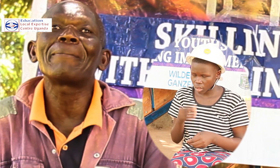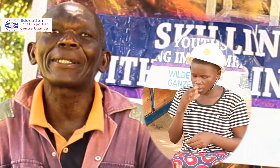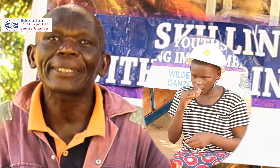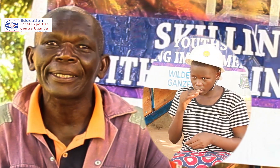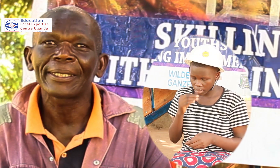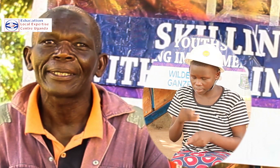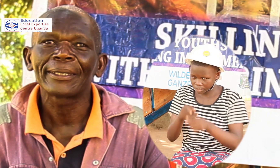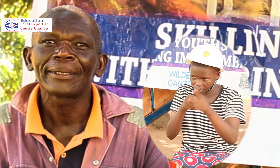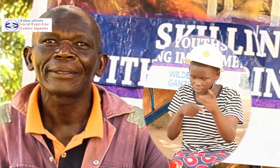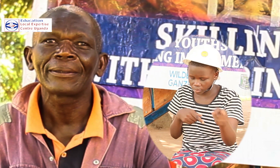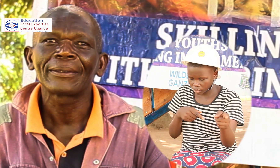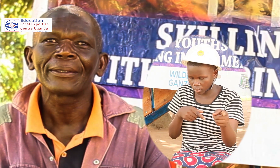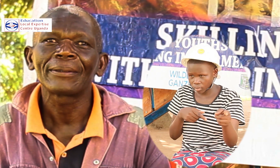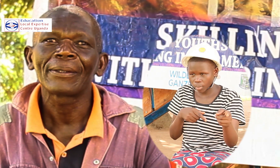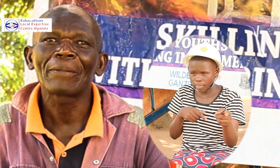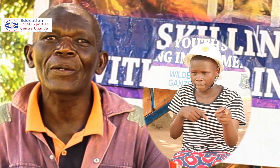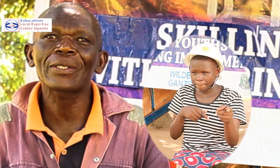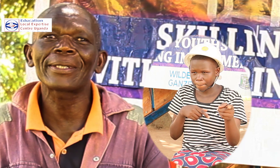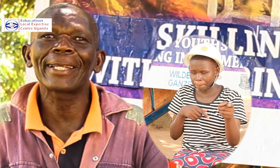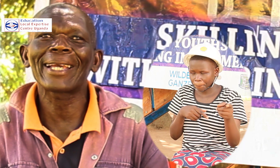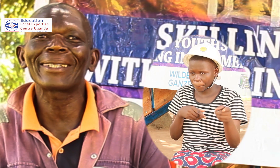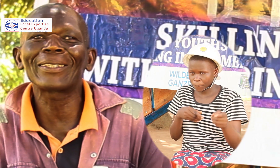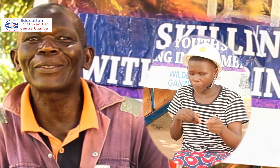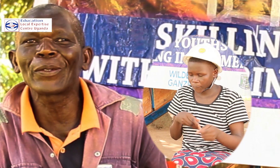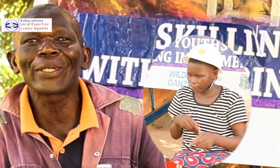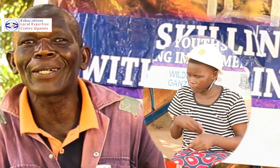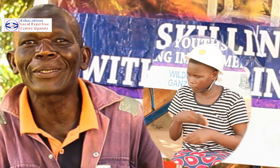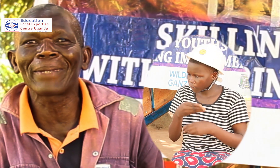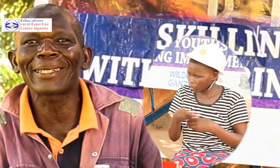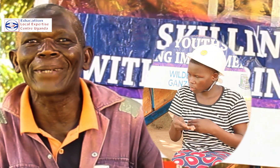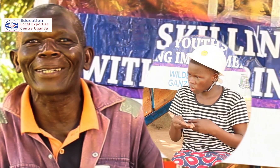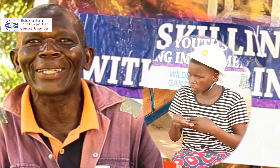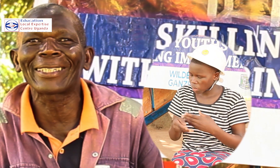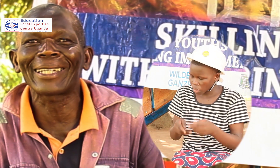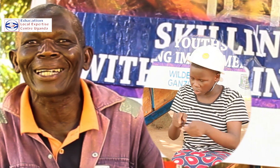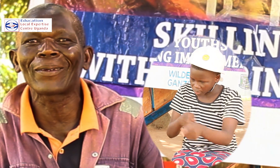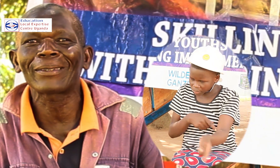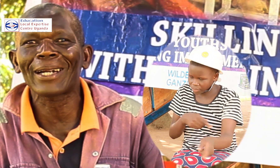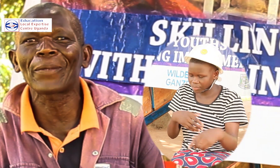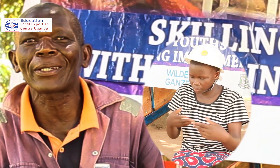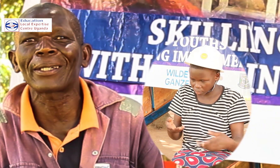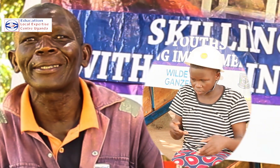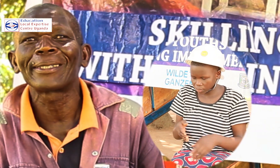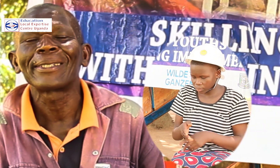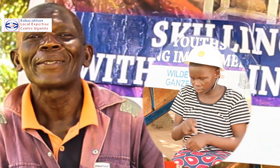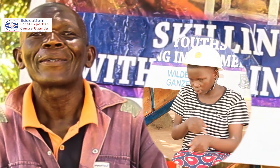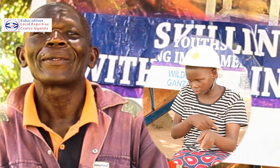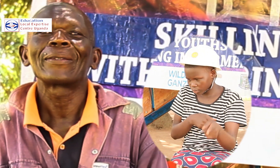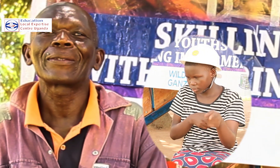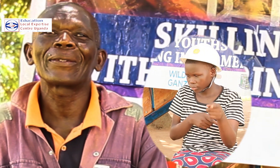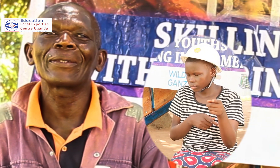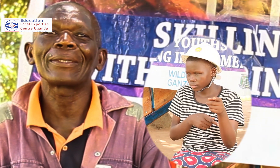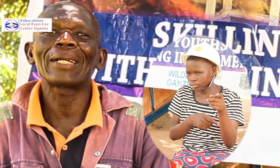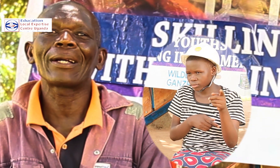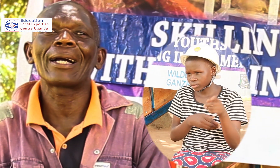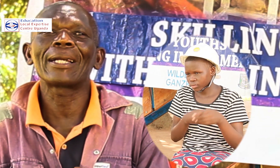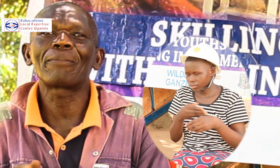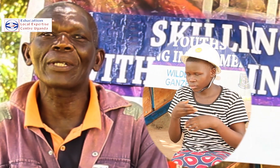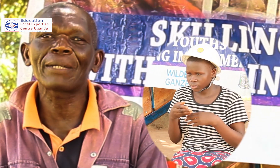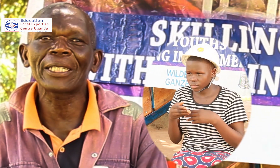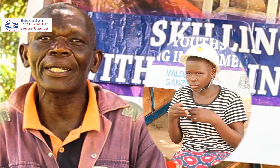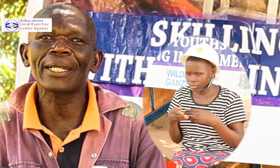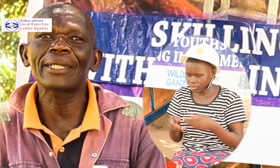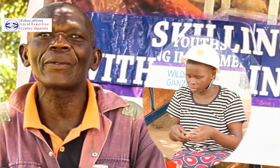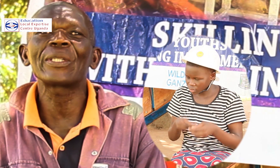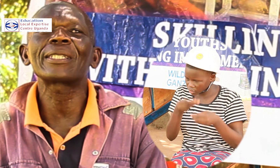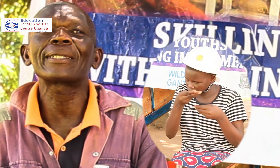even measurement, because they cannot do without measurement when they are now coming here. So I